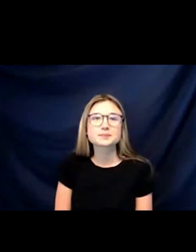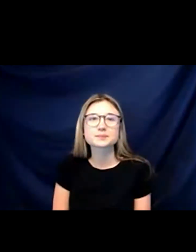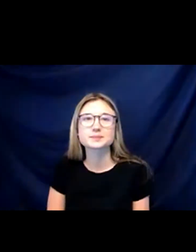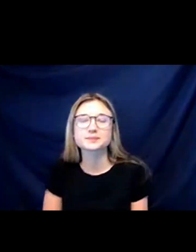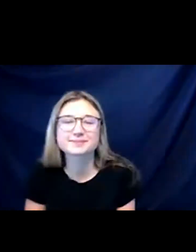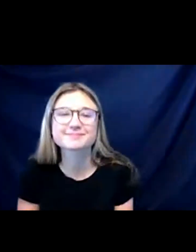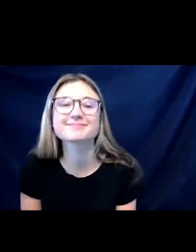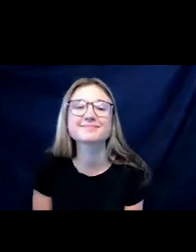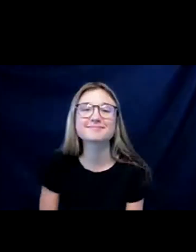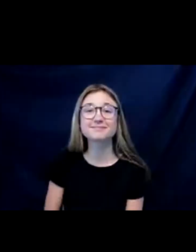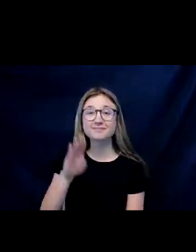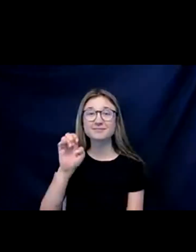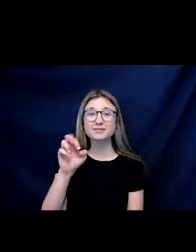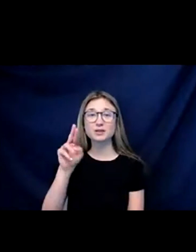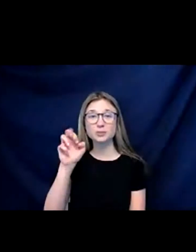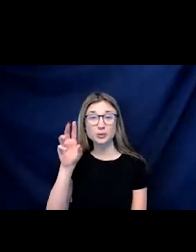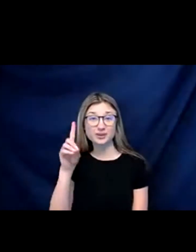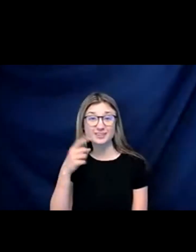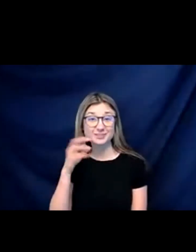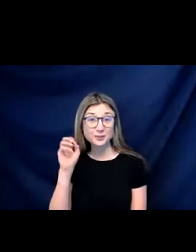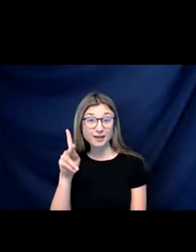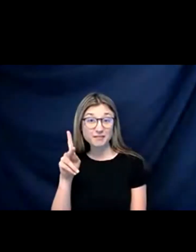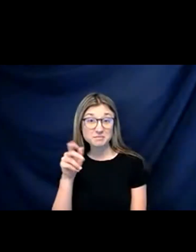Okay, anything else?